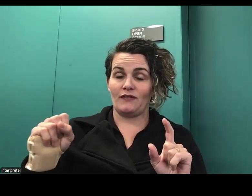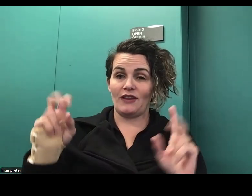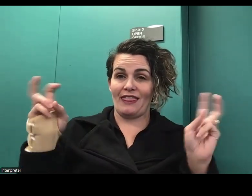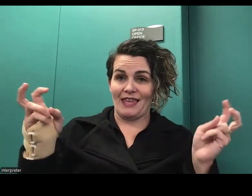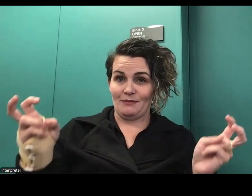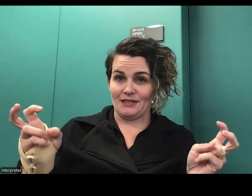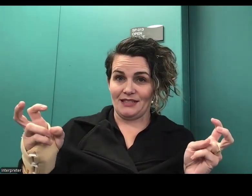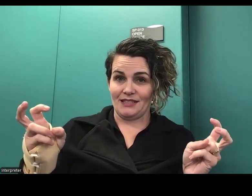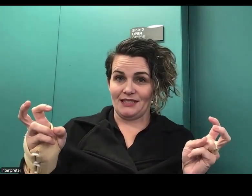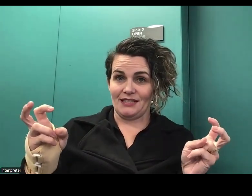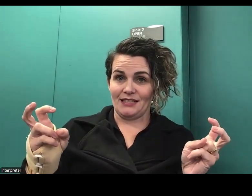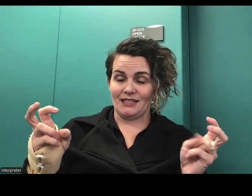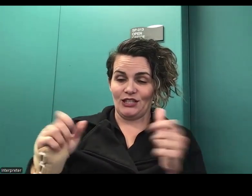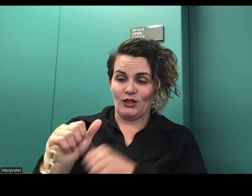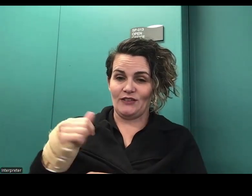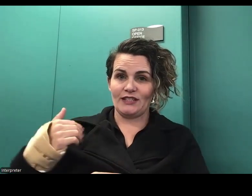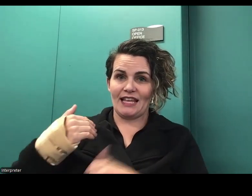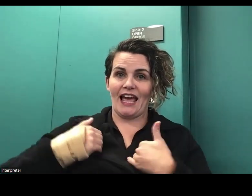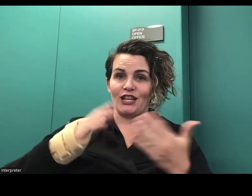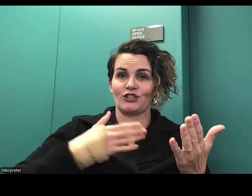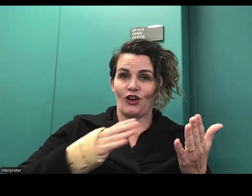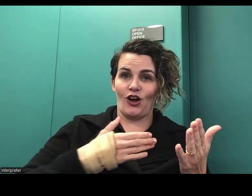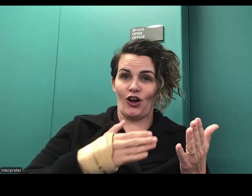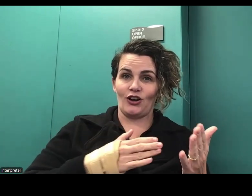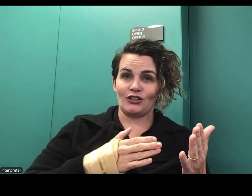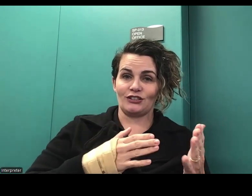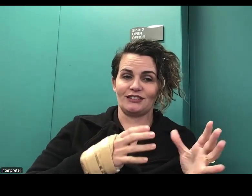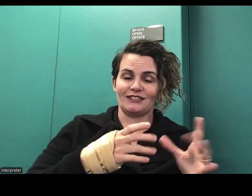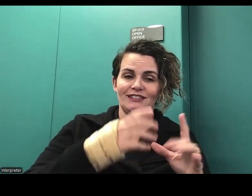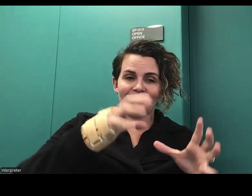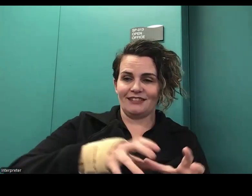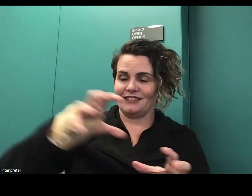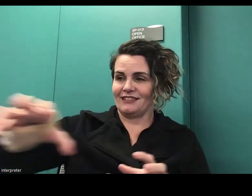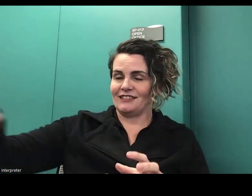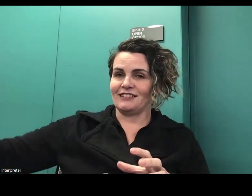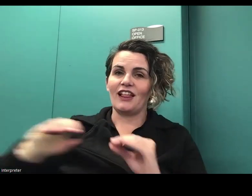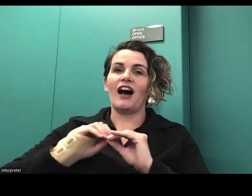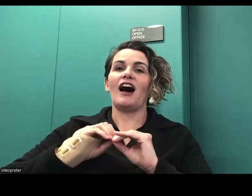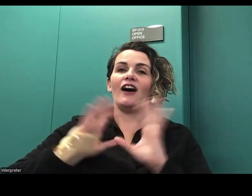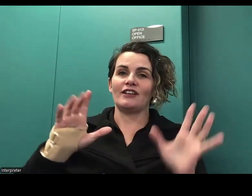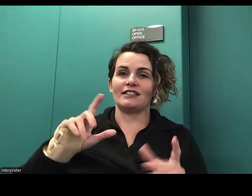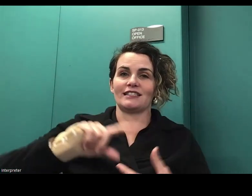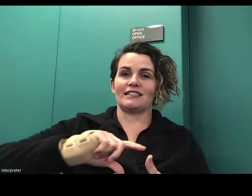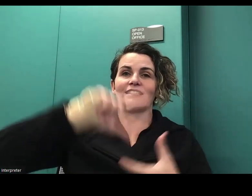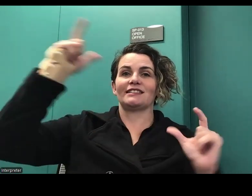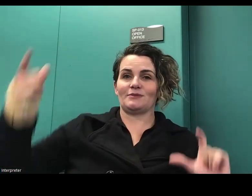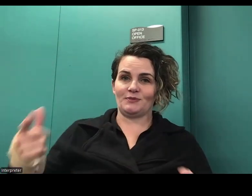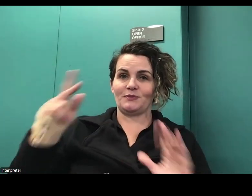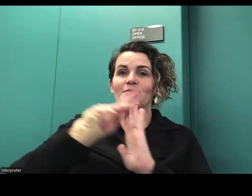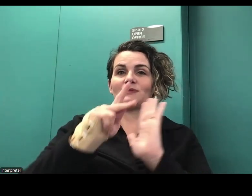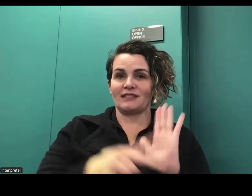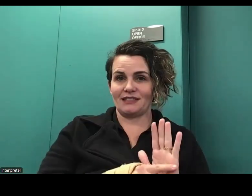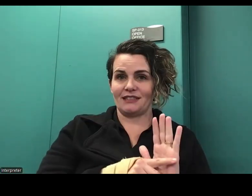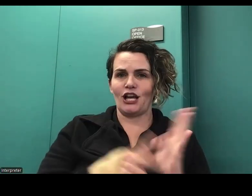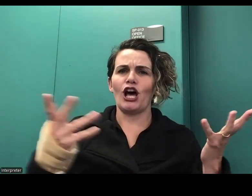we each had like a song that went along with Taylor Swift. And obviously LGBTQ policy would be,